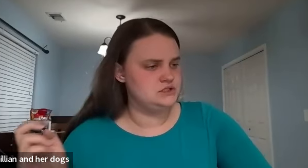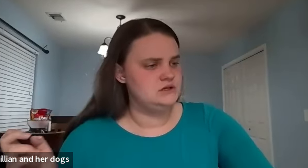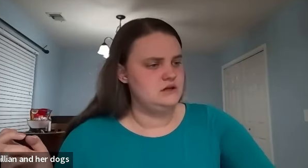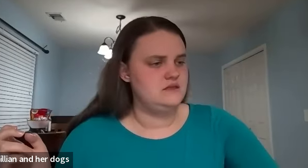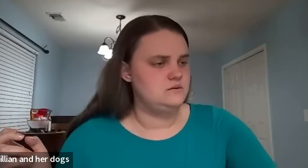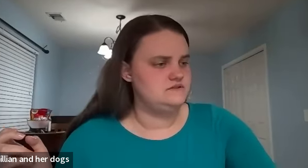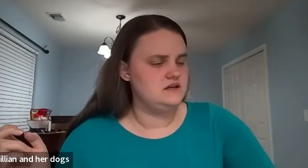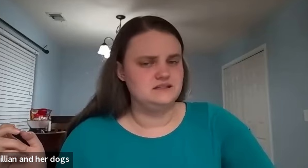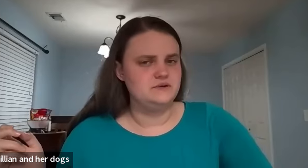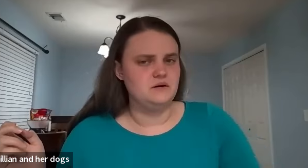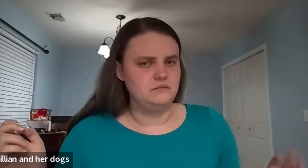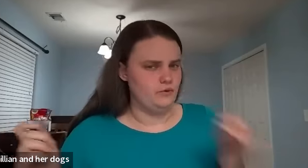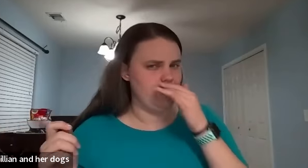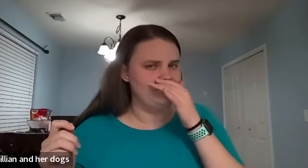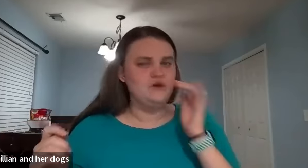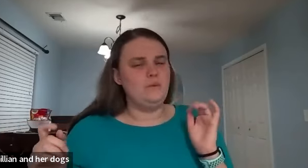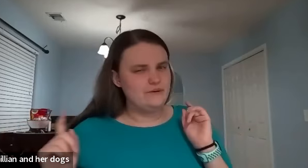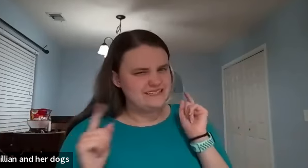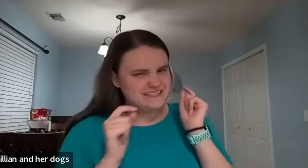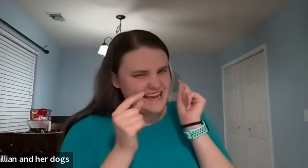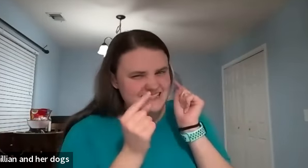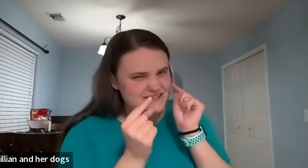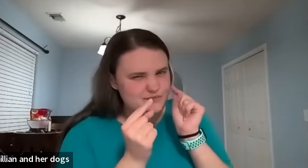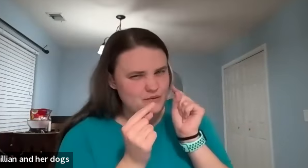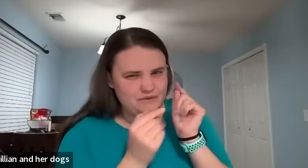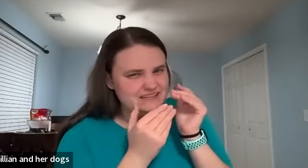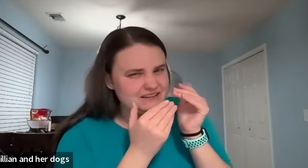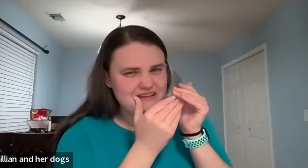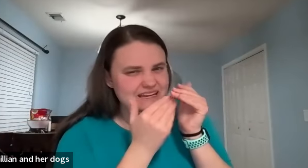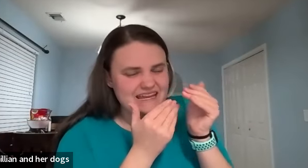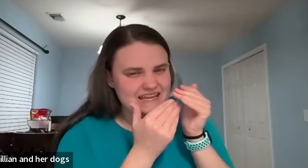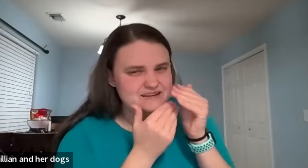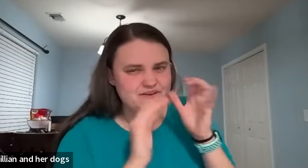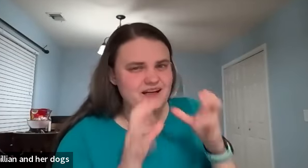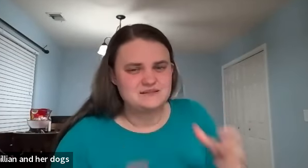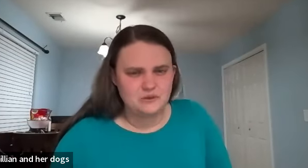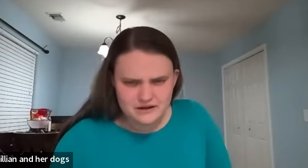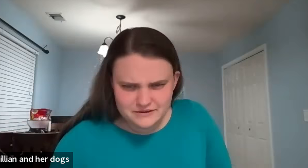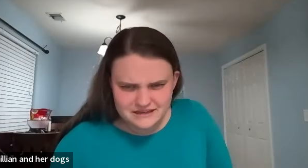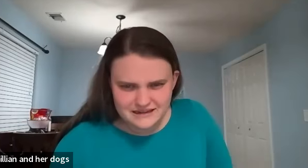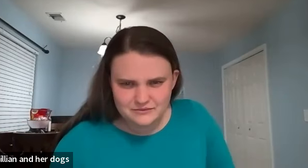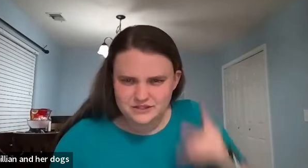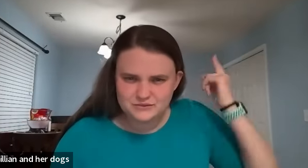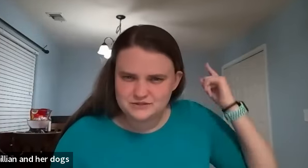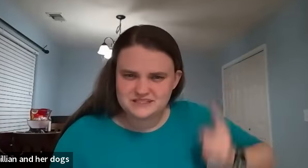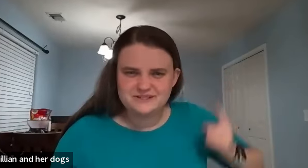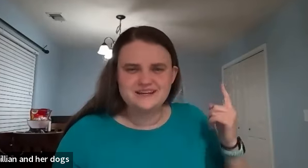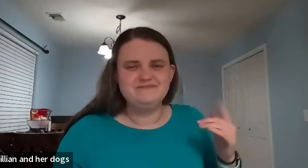i think we've done it's been over at we always get i get to this point when we get near like an end of a class i'm like what have we done again which which ones have we done